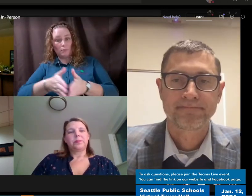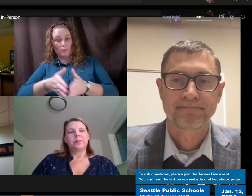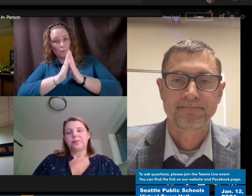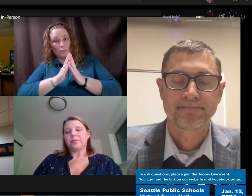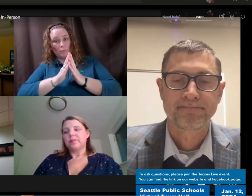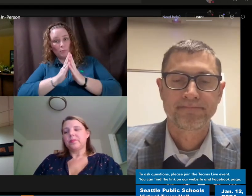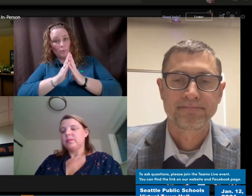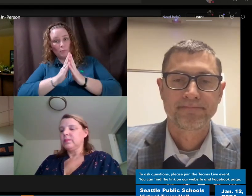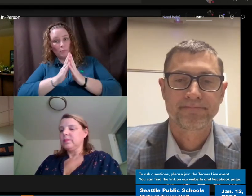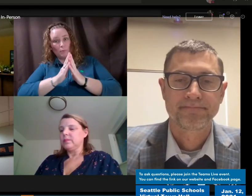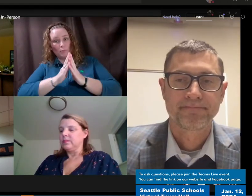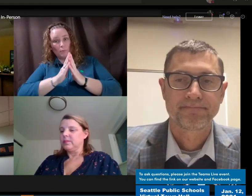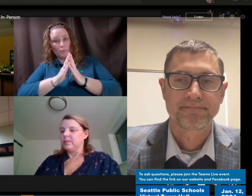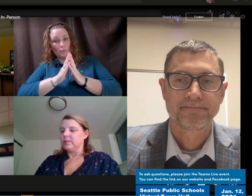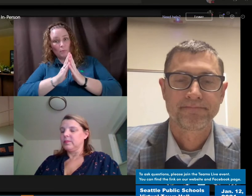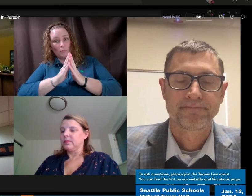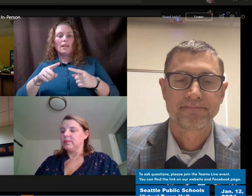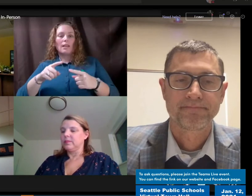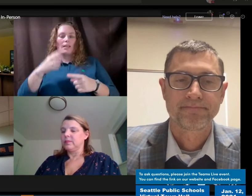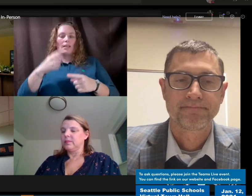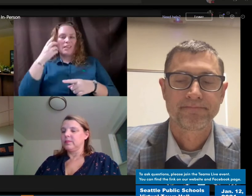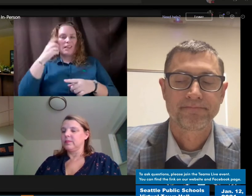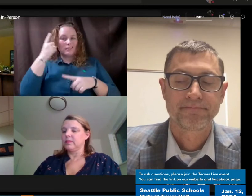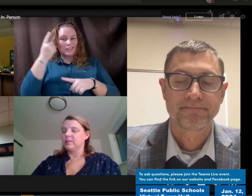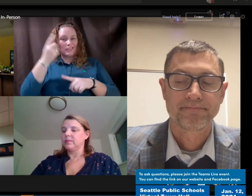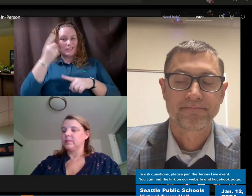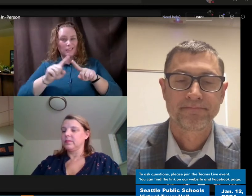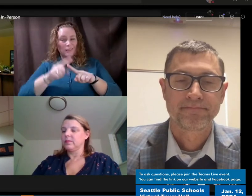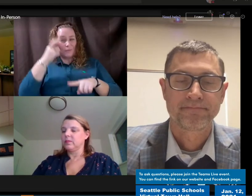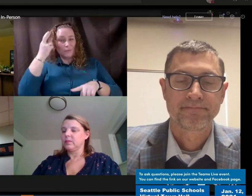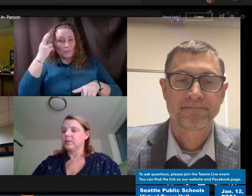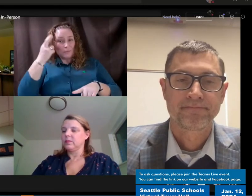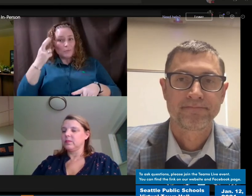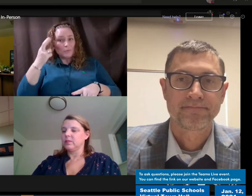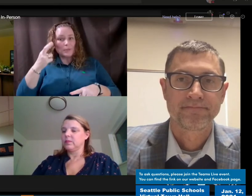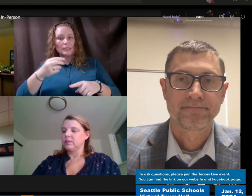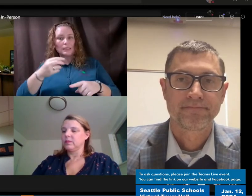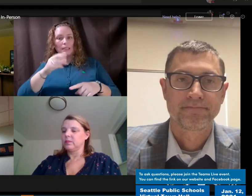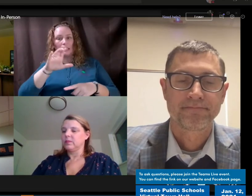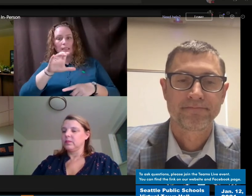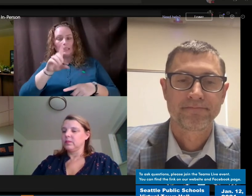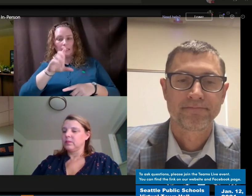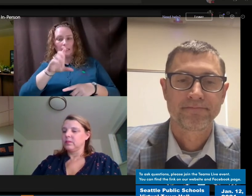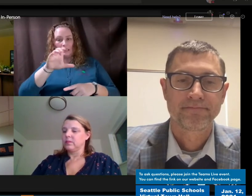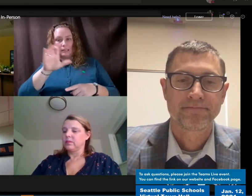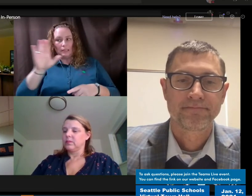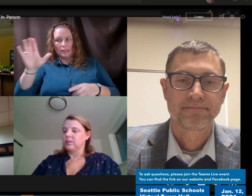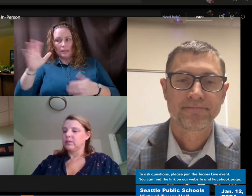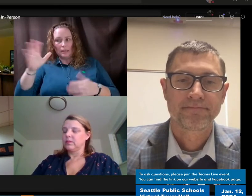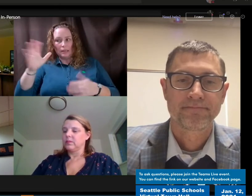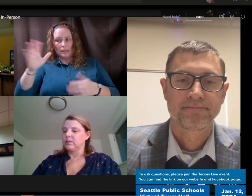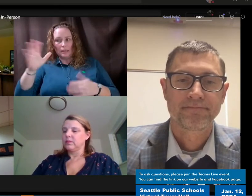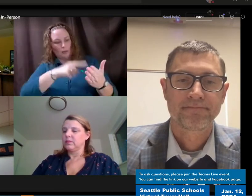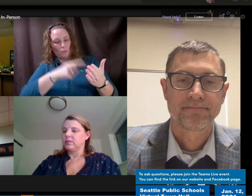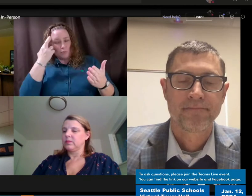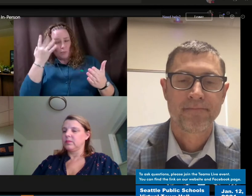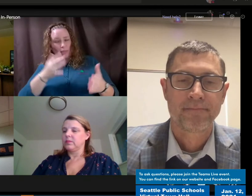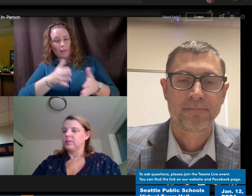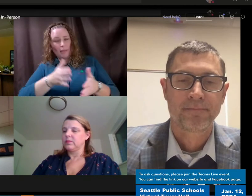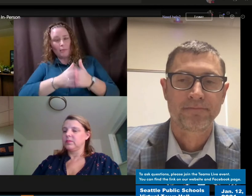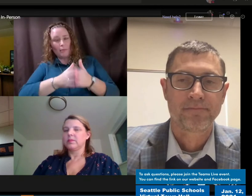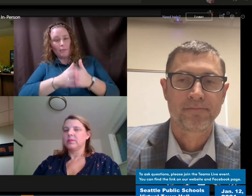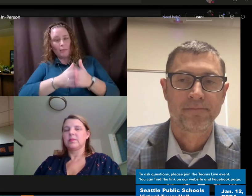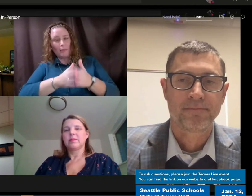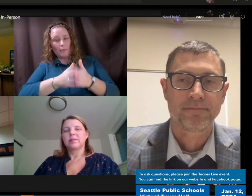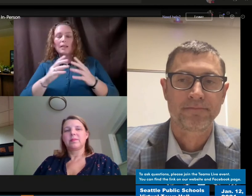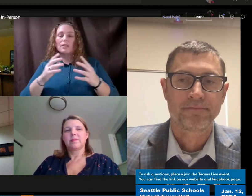are outlined in the CDC guidelines for which staff can ask for those remote accommodations. So it really starts to become a mix and